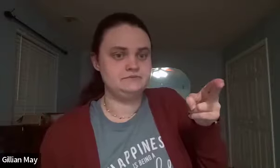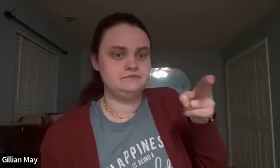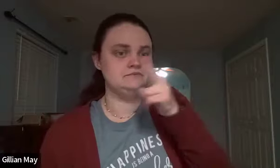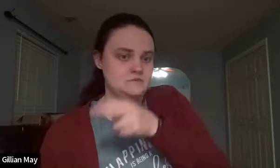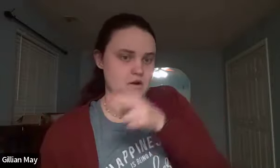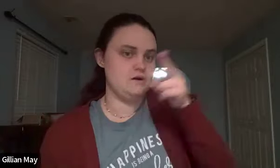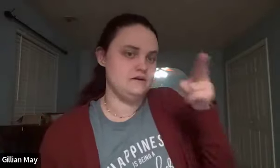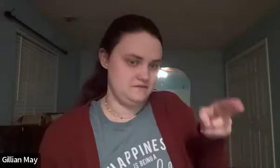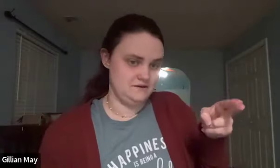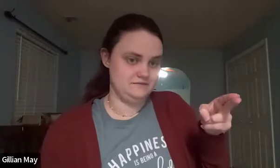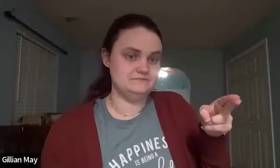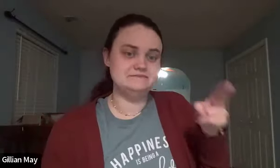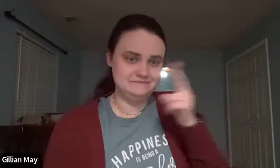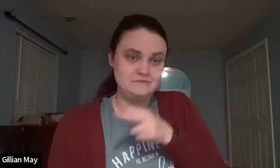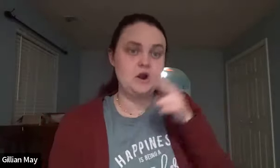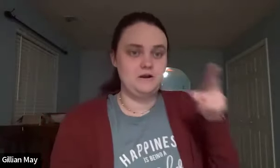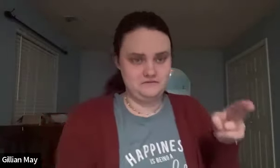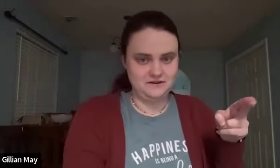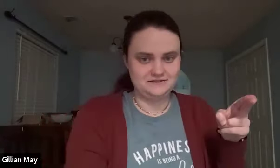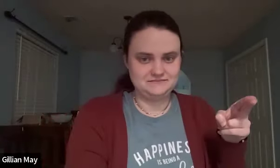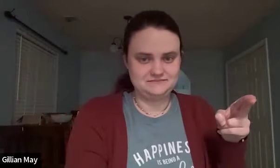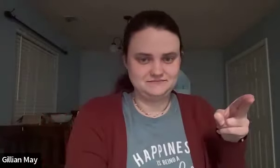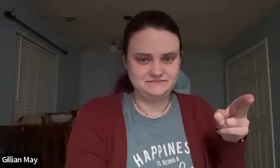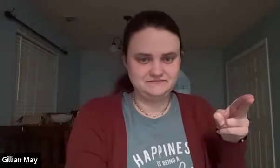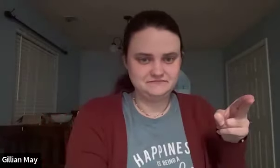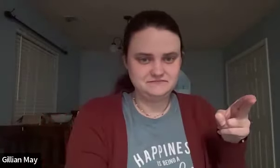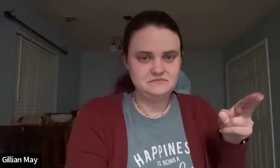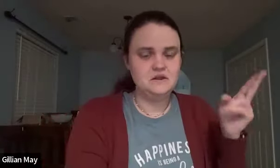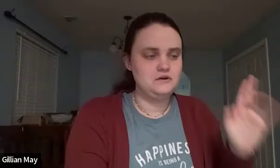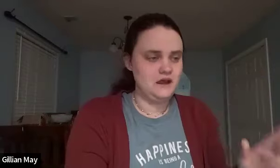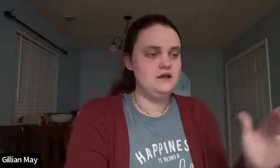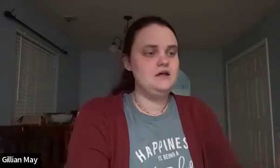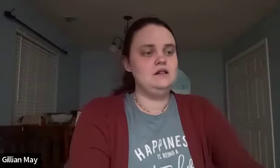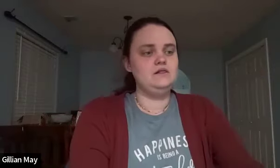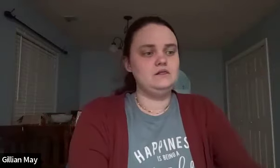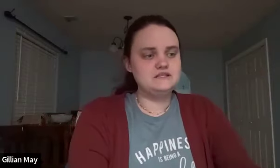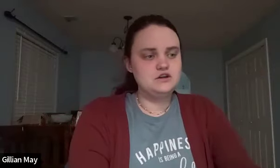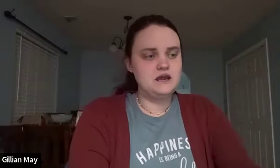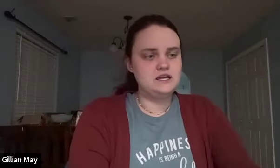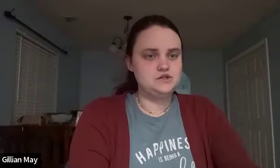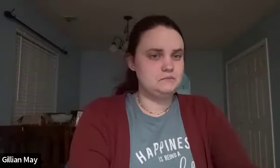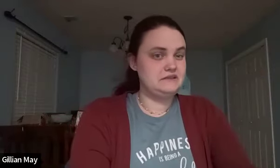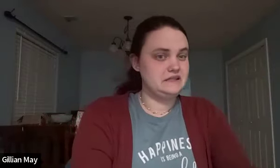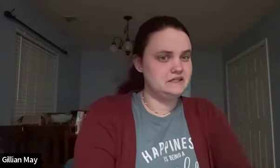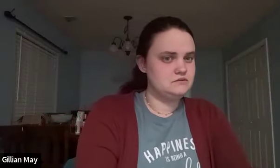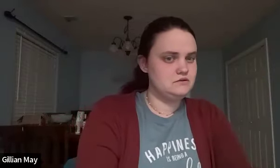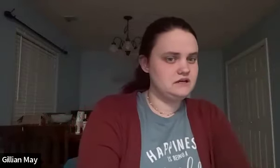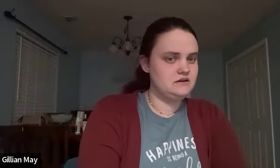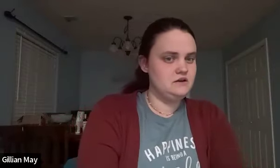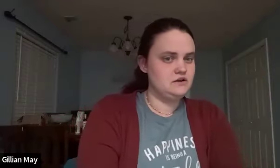Hard of hearing. Hard of hearing. Okay. let's go back to our please real quick. Go